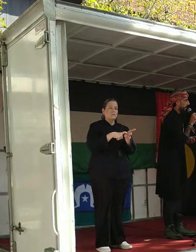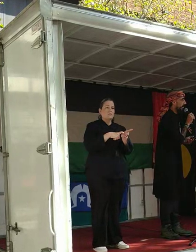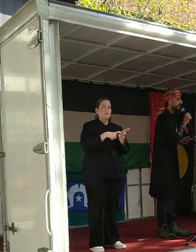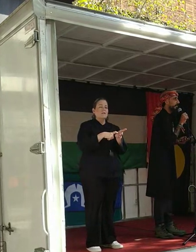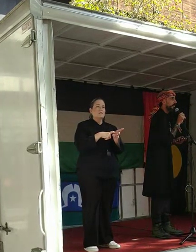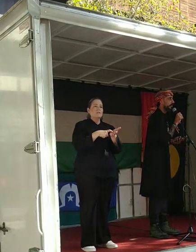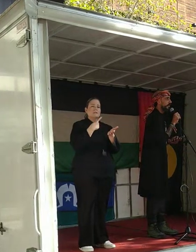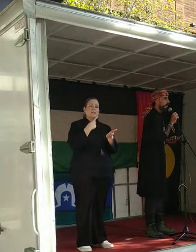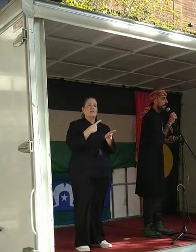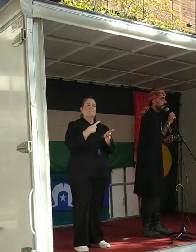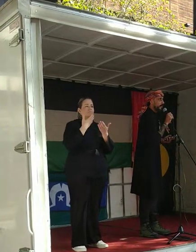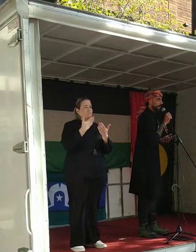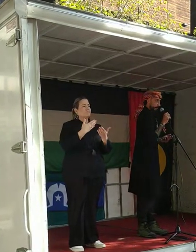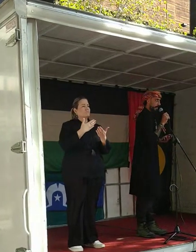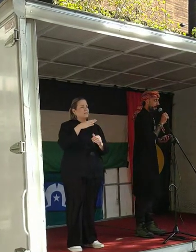the